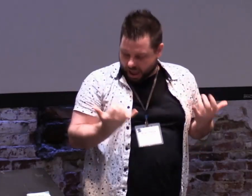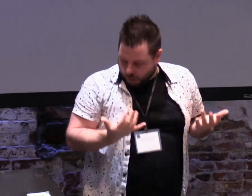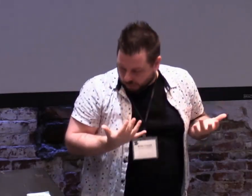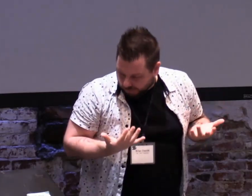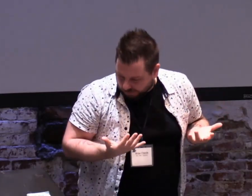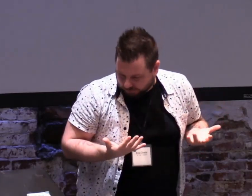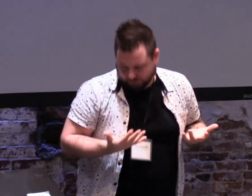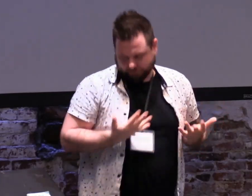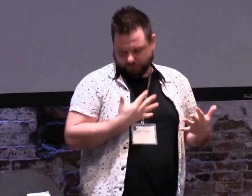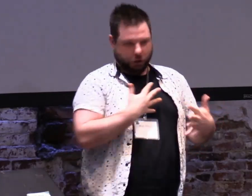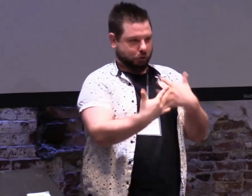1999, out of the blue.